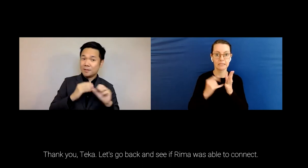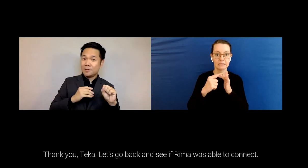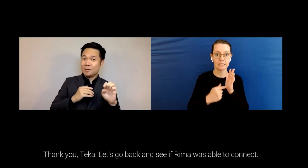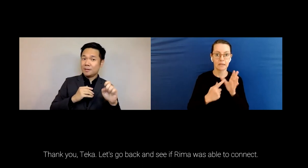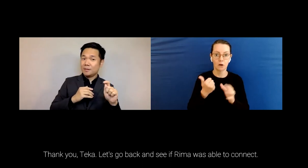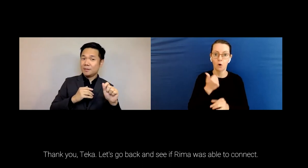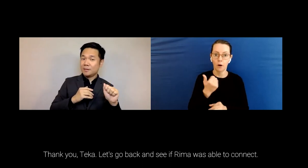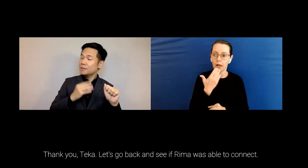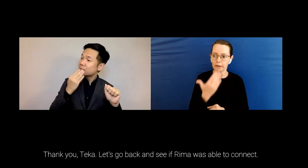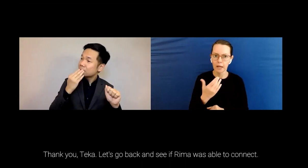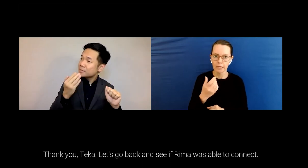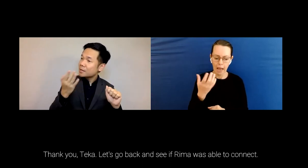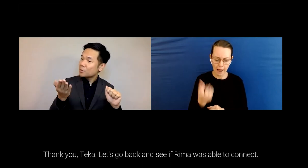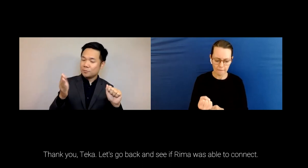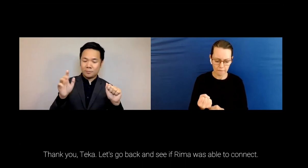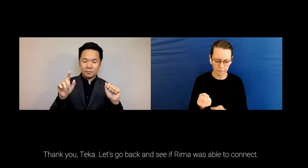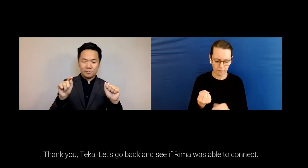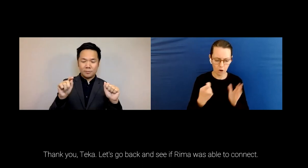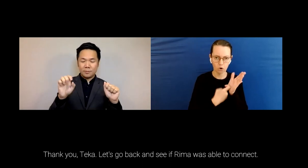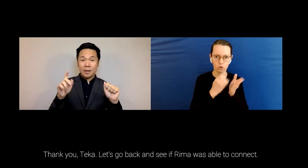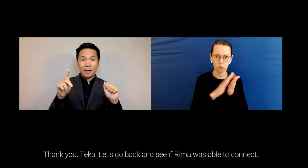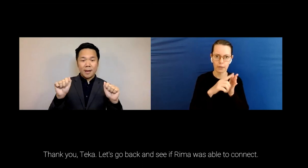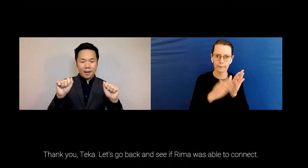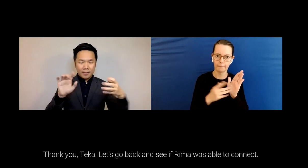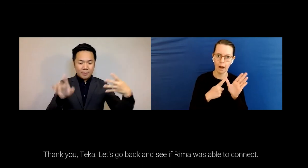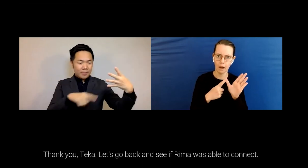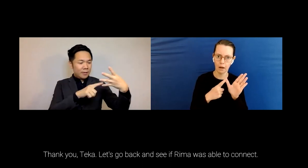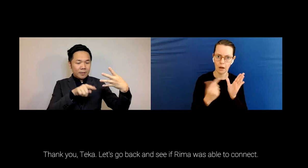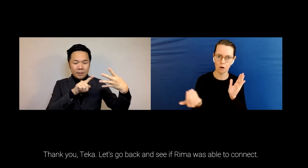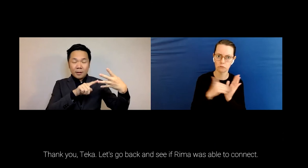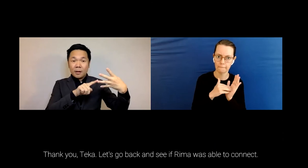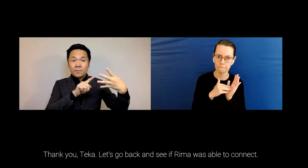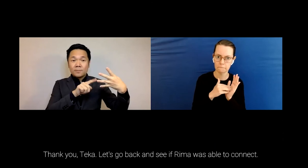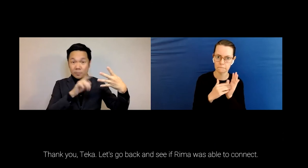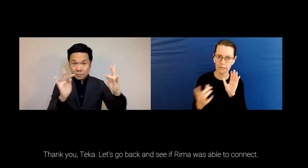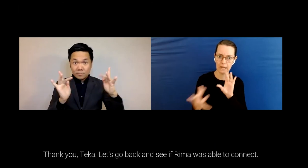Rima to check if he is able to connect.